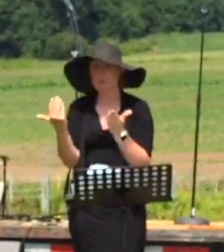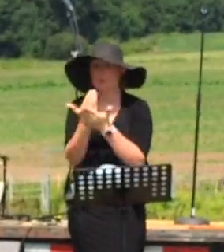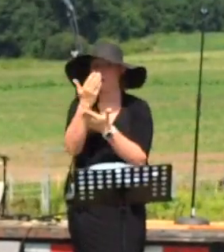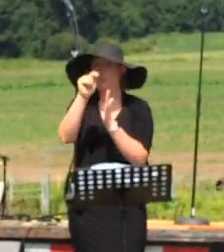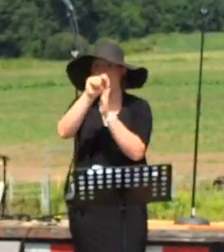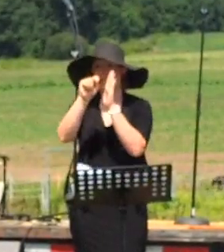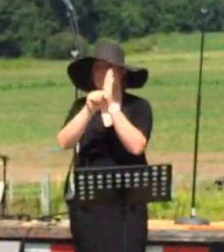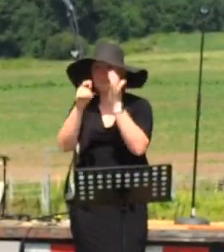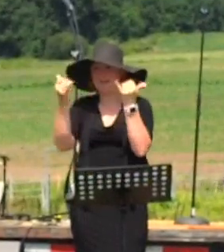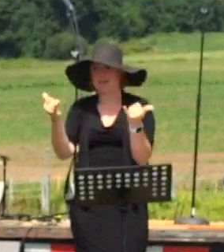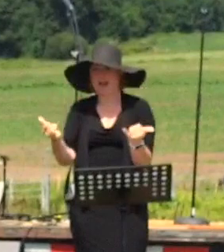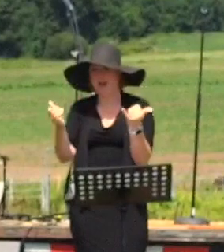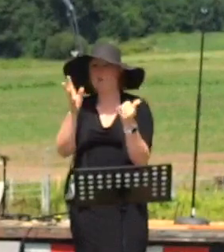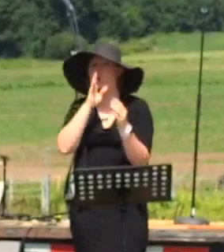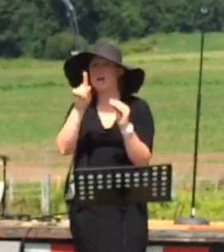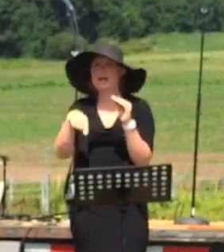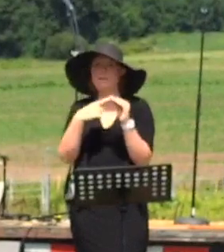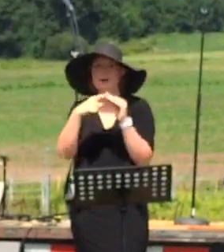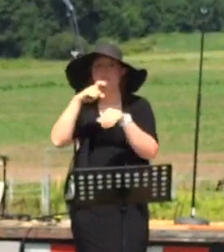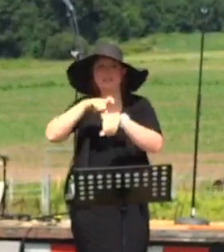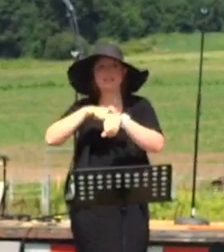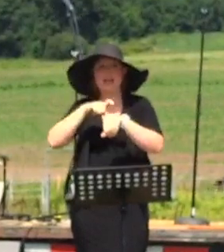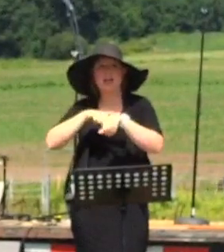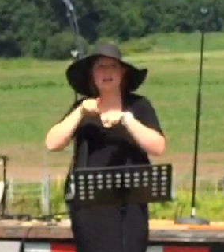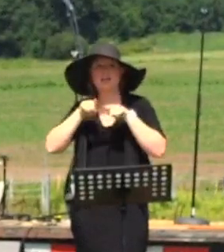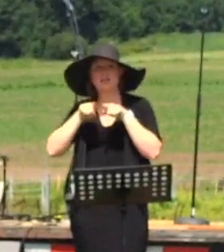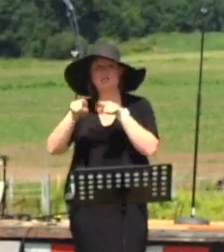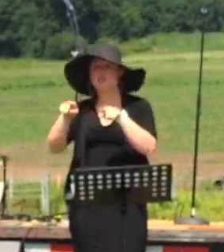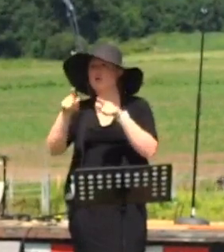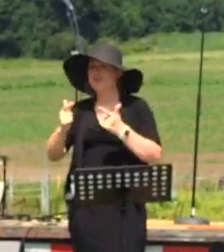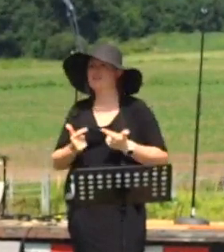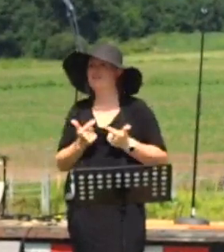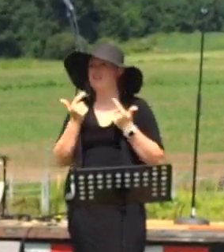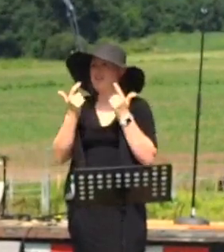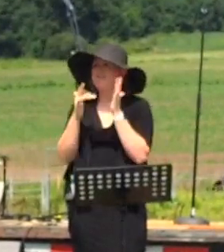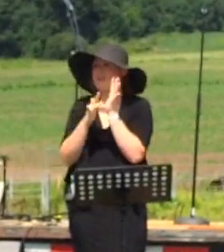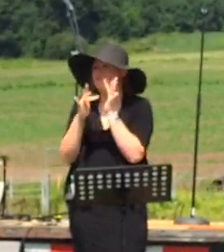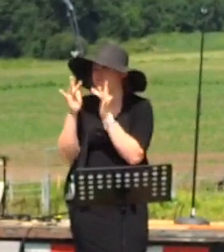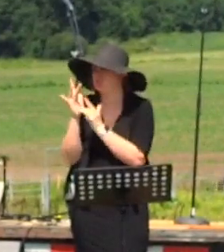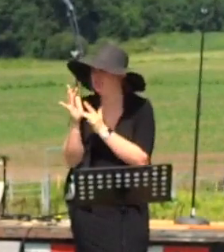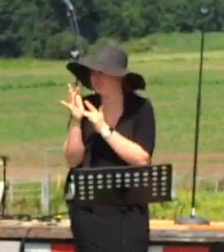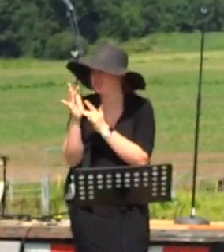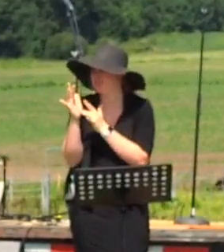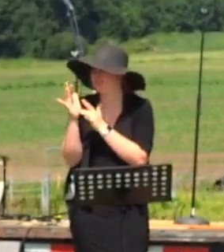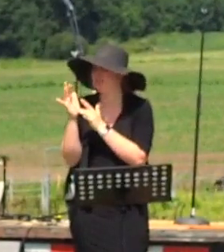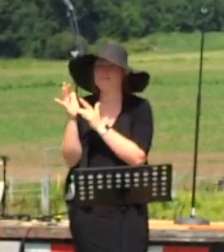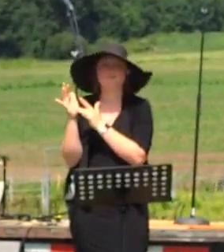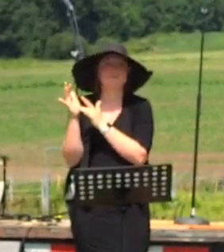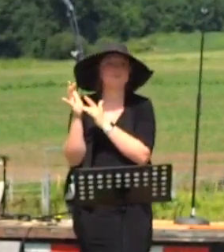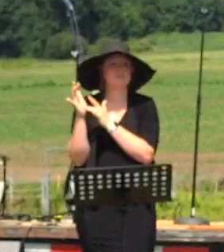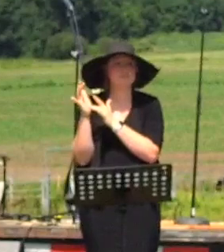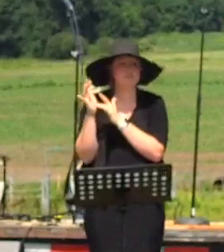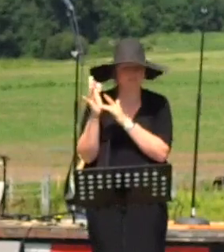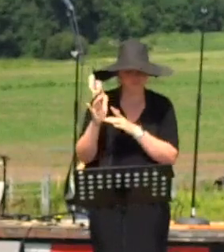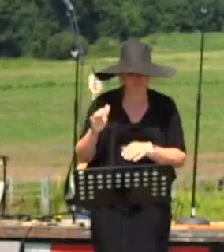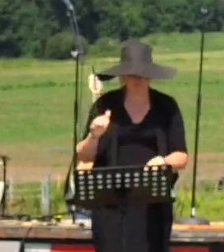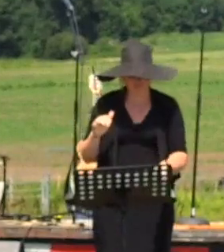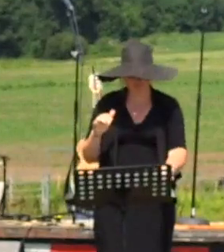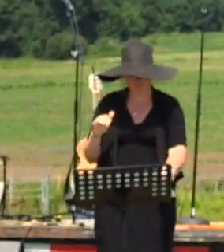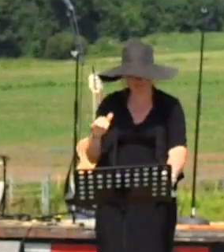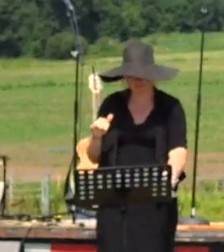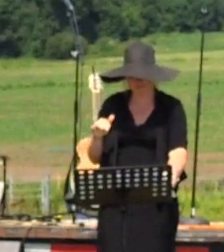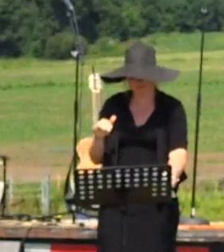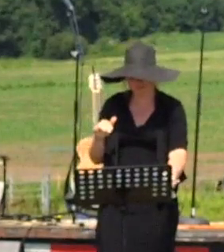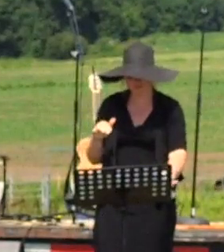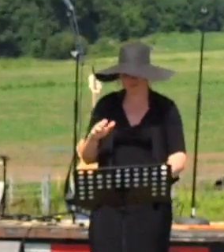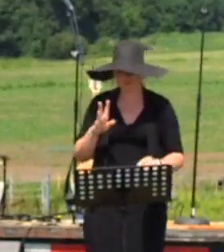now. So now we're in the time that's during the life of Jesus or afterwards. This is actually afterwards. So this is being written by the